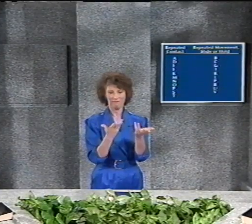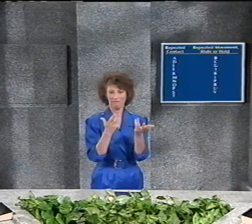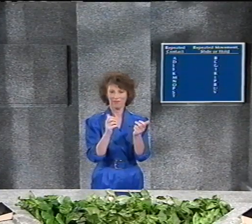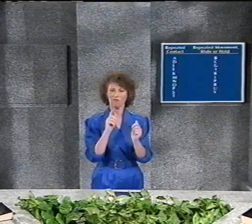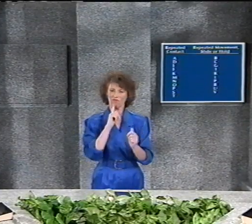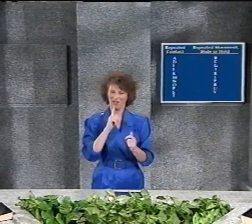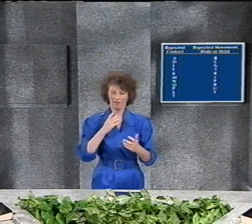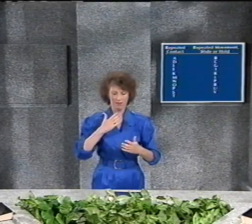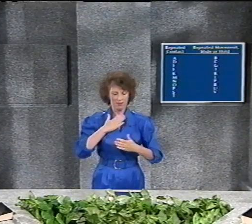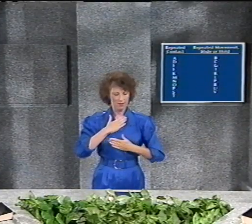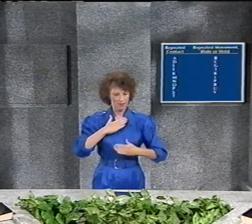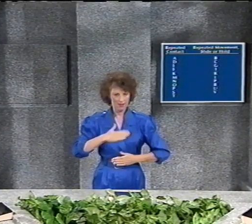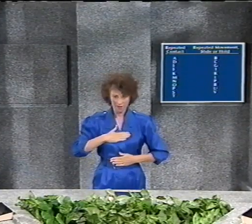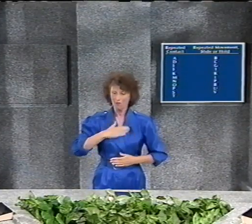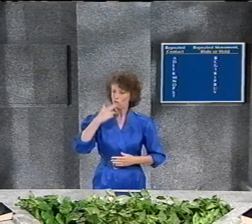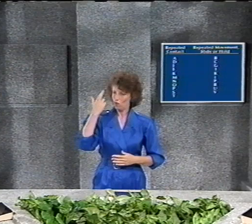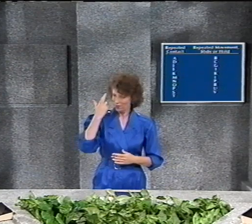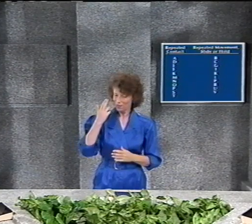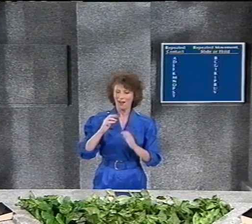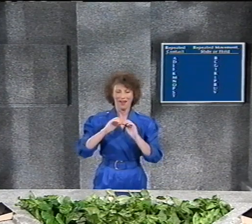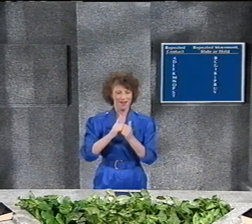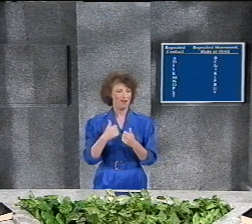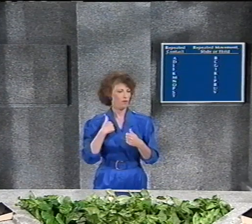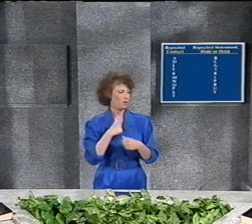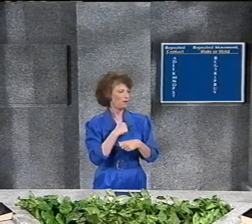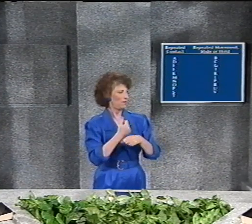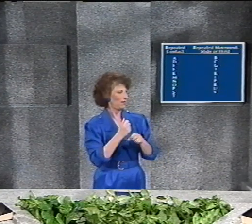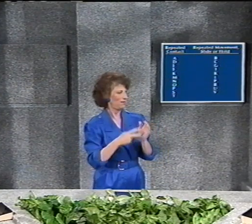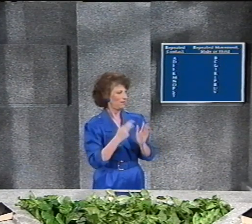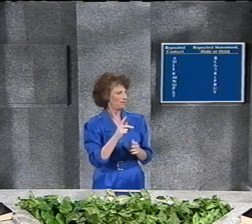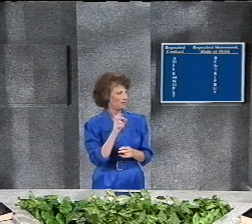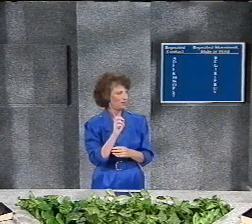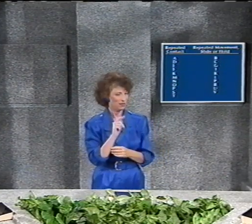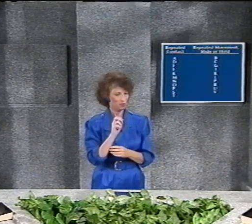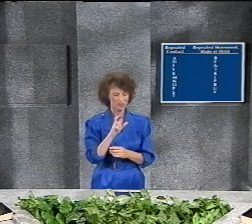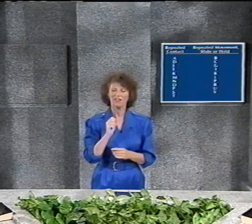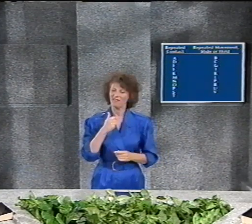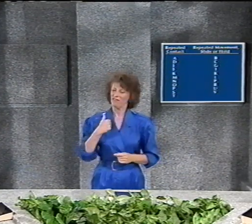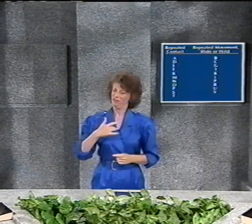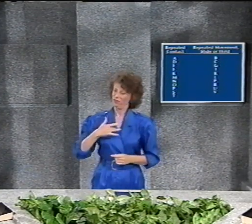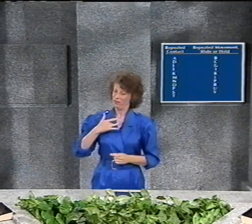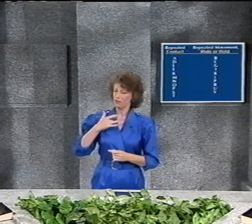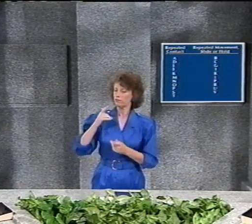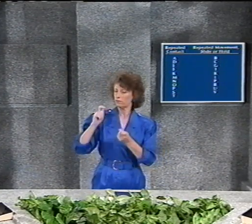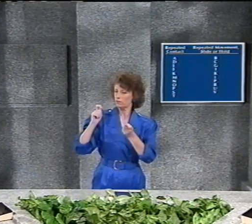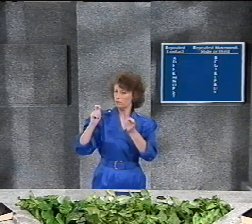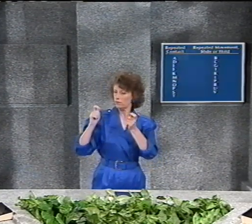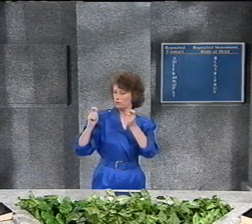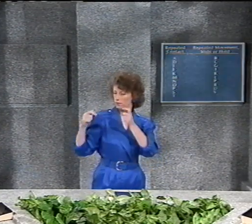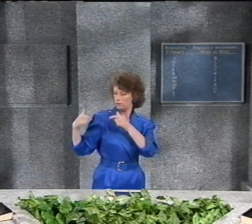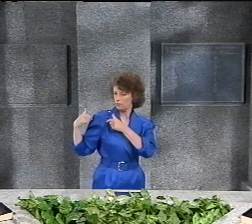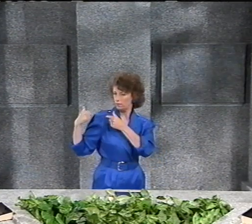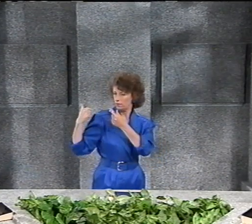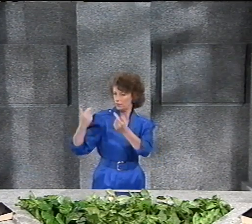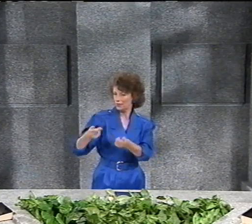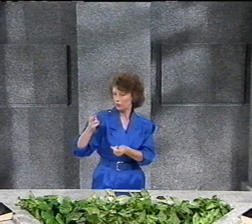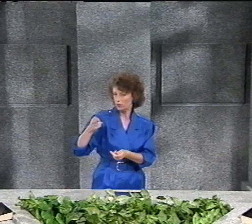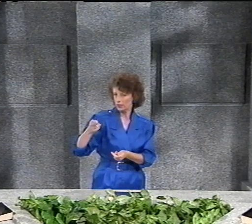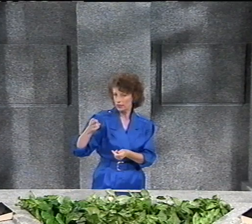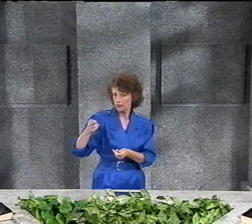So it really depends on the hand shape, and there is a physiological reason how we make double letters. I